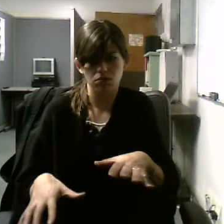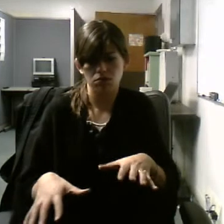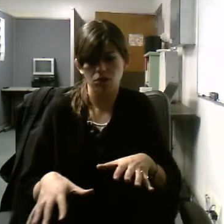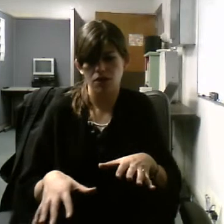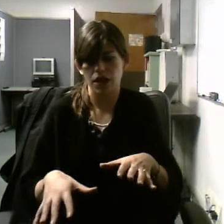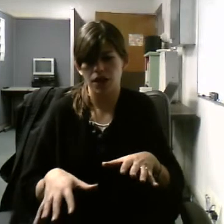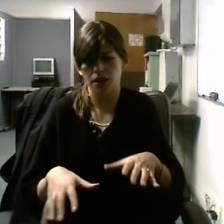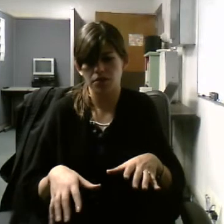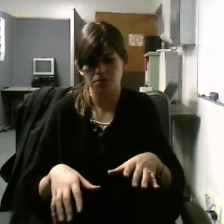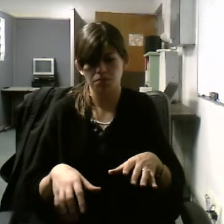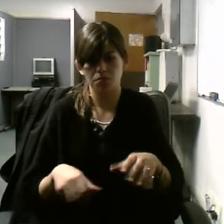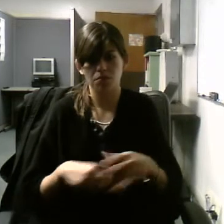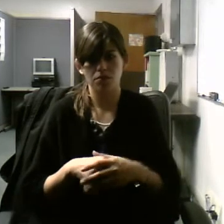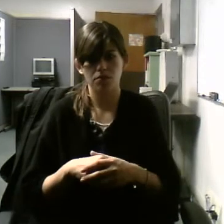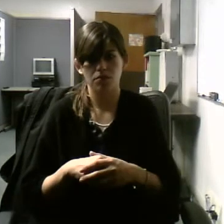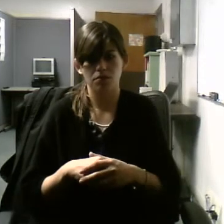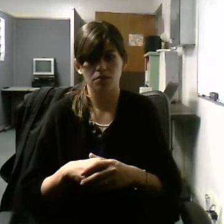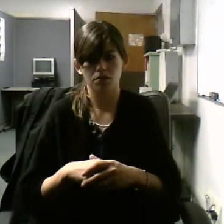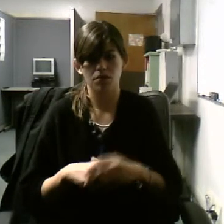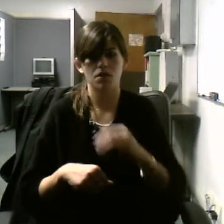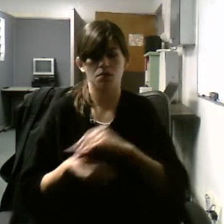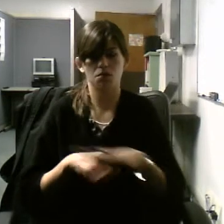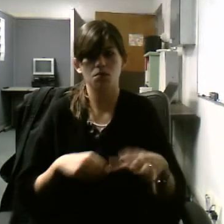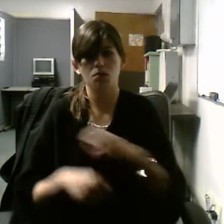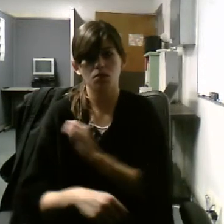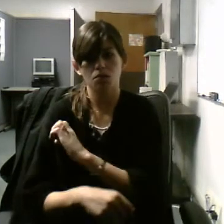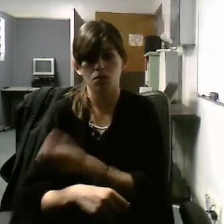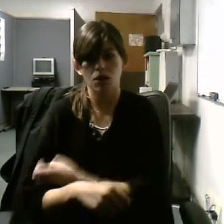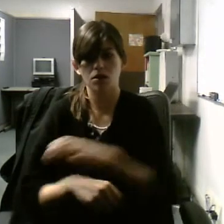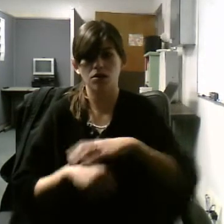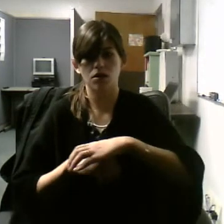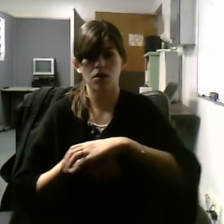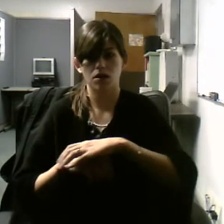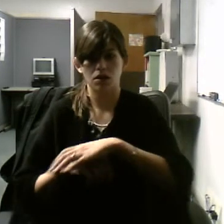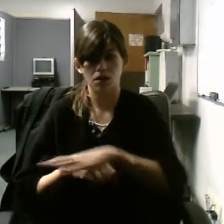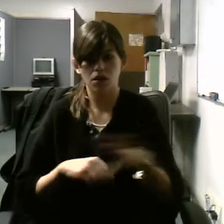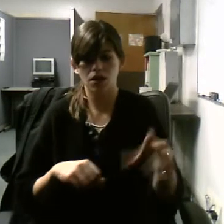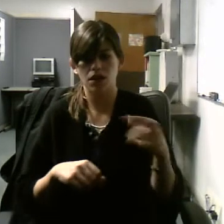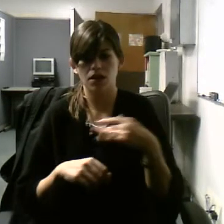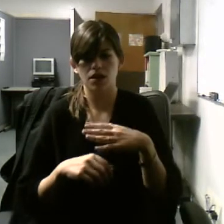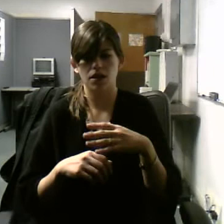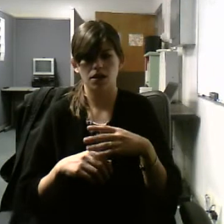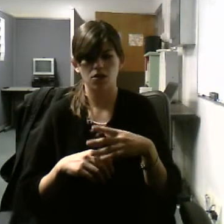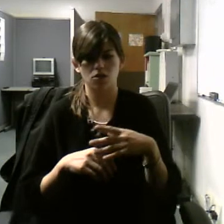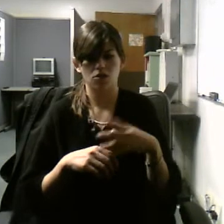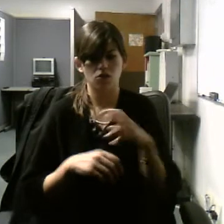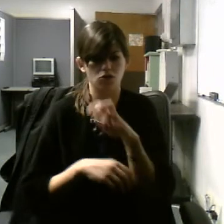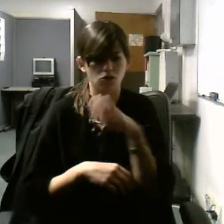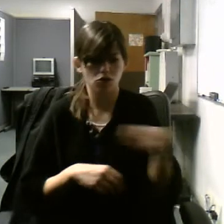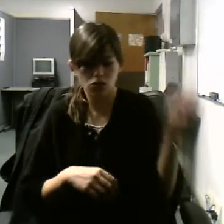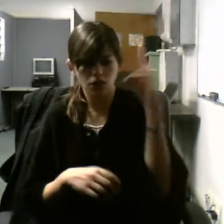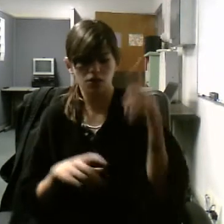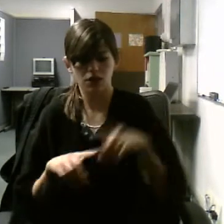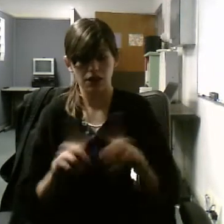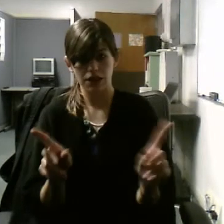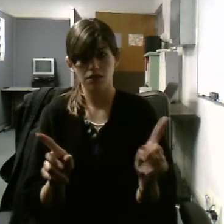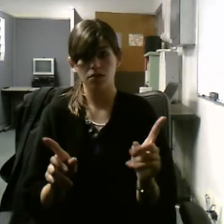What we find is that these waves actually travel at different speeds through solids and liquids. Kind of